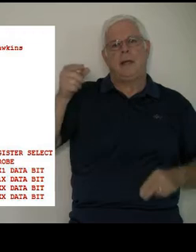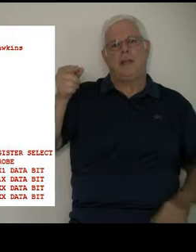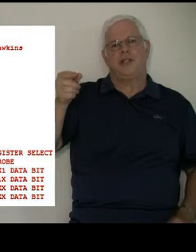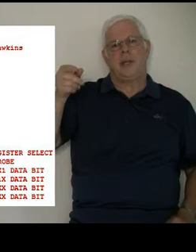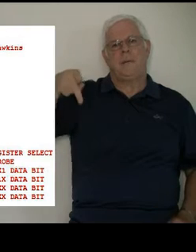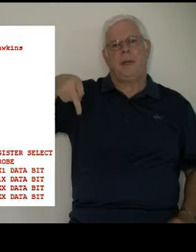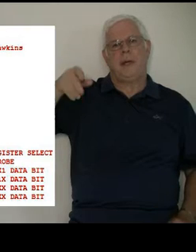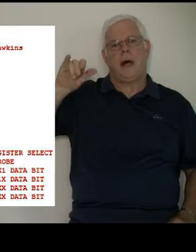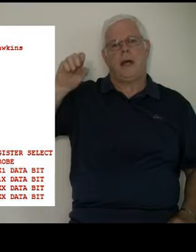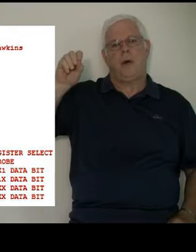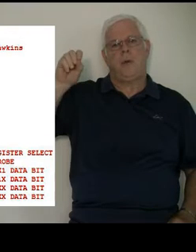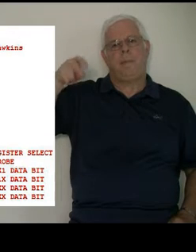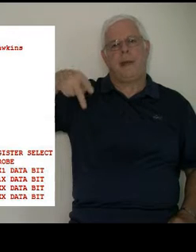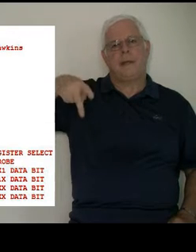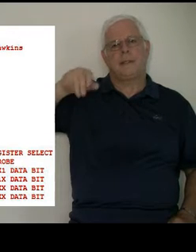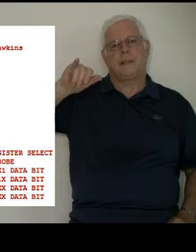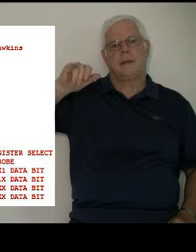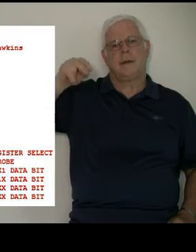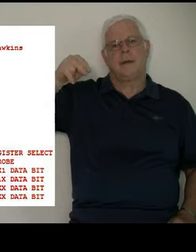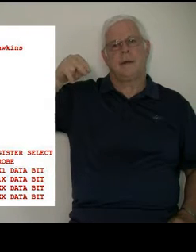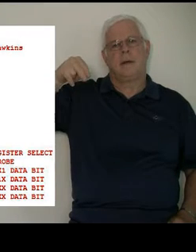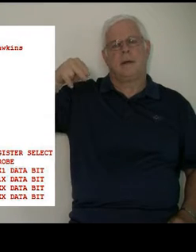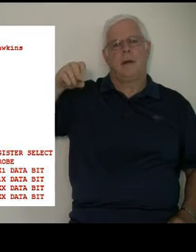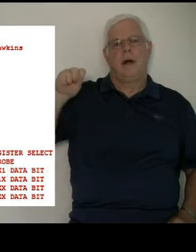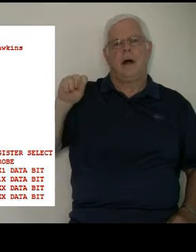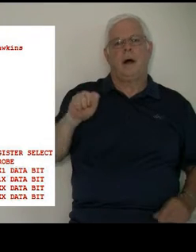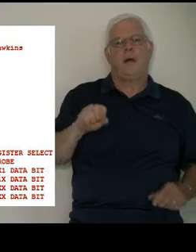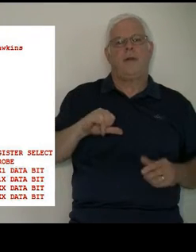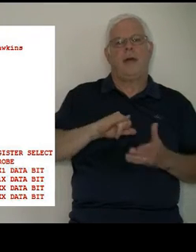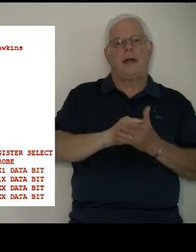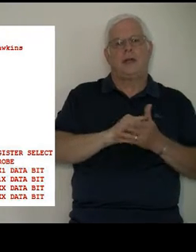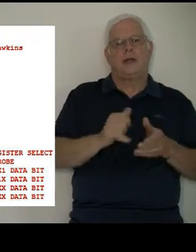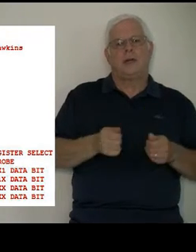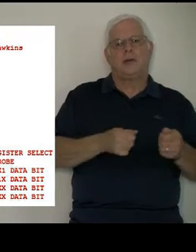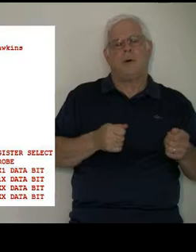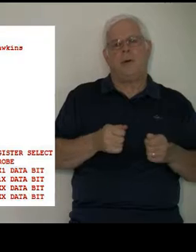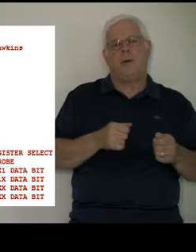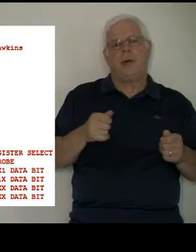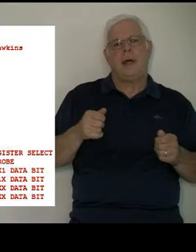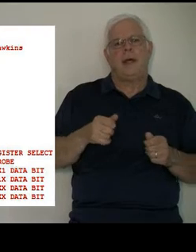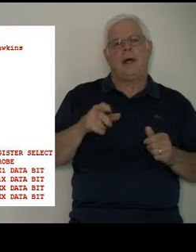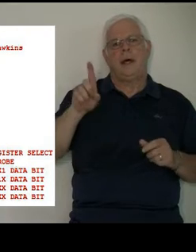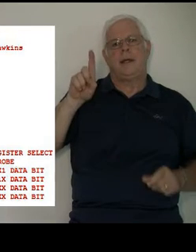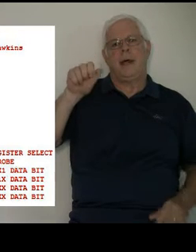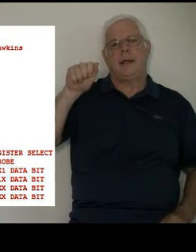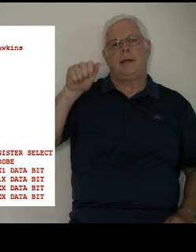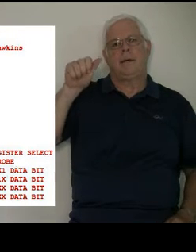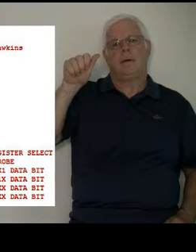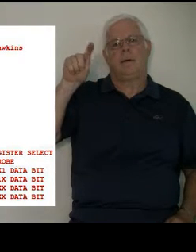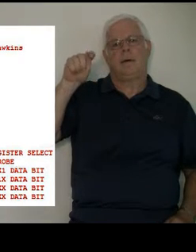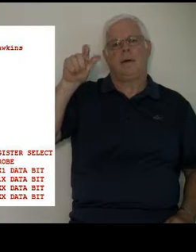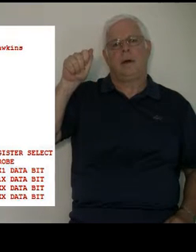the GPIO pins that control the data